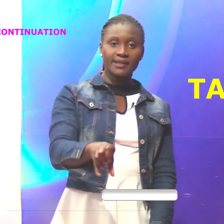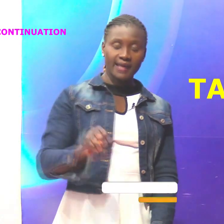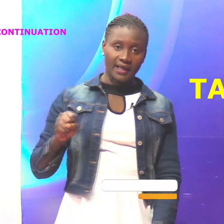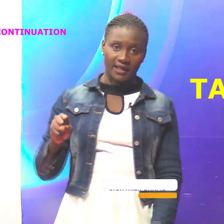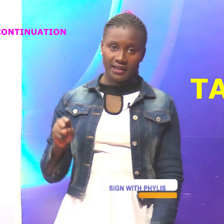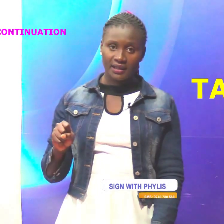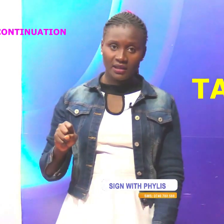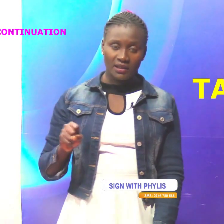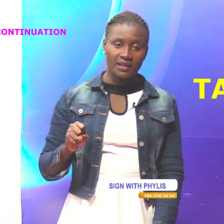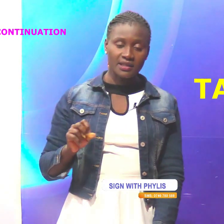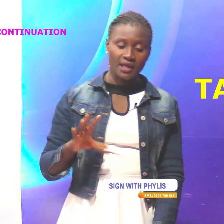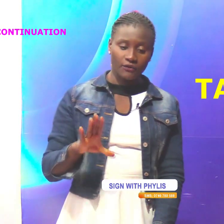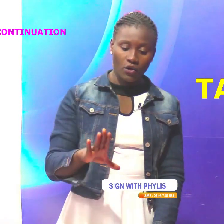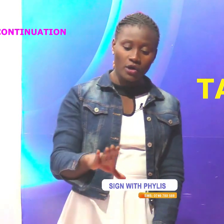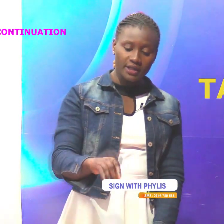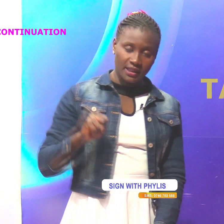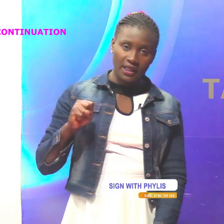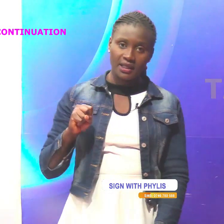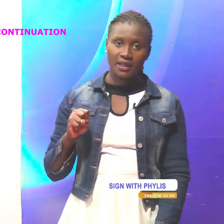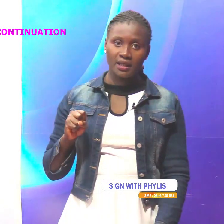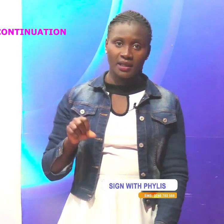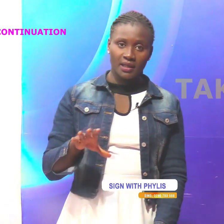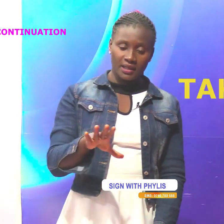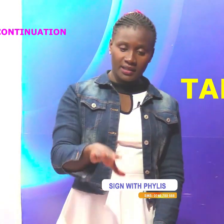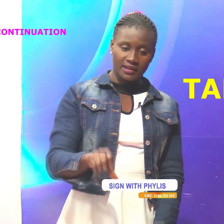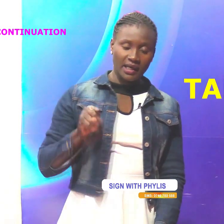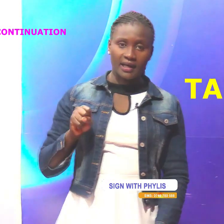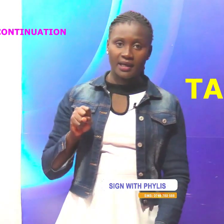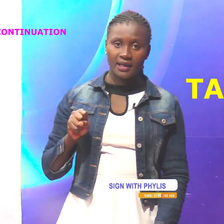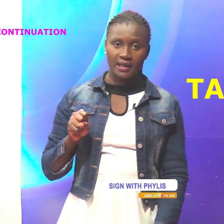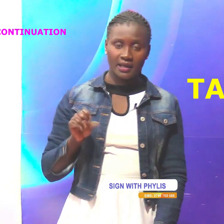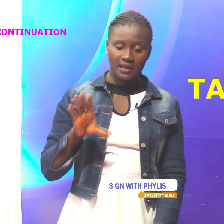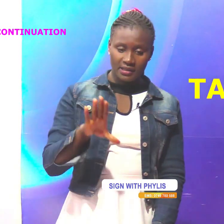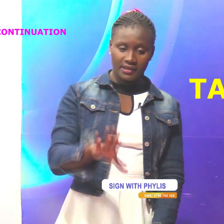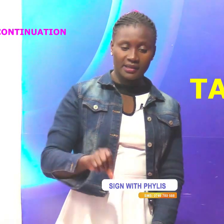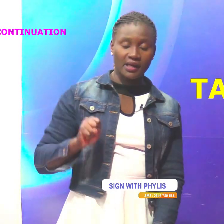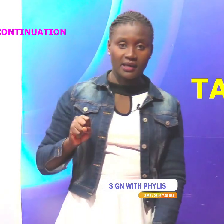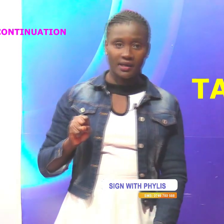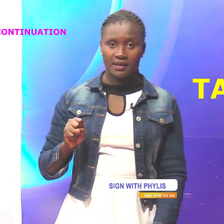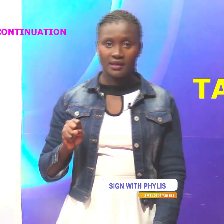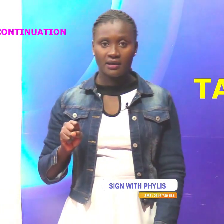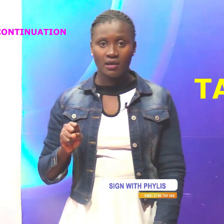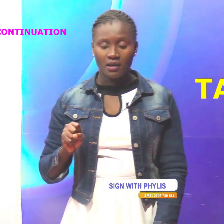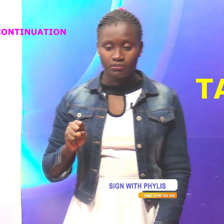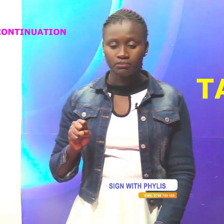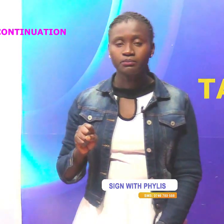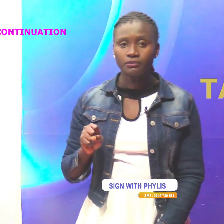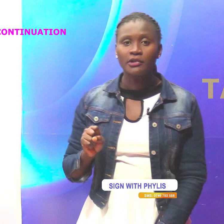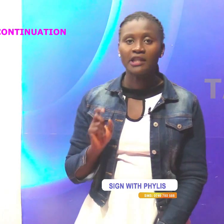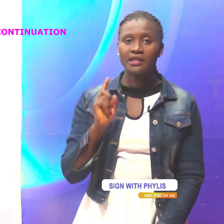Take. This is a sign for take. Take. Take. Let us do it,